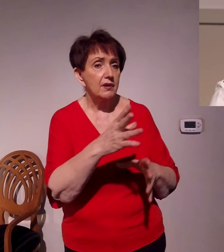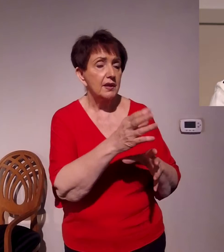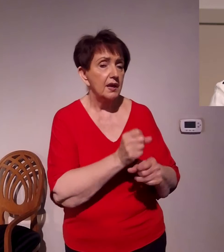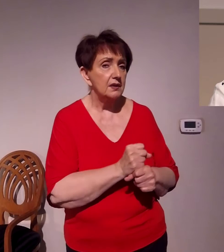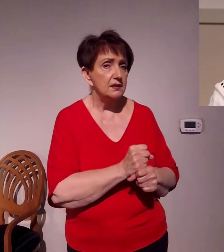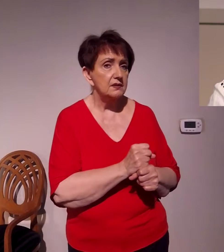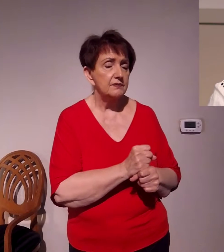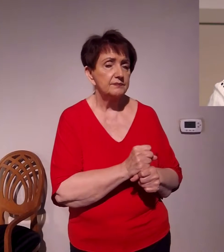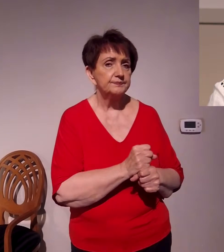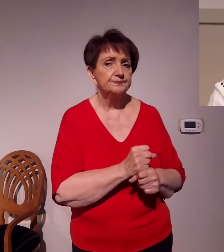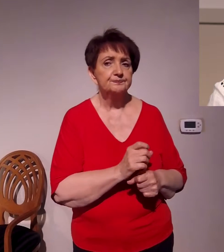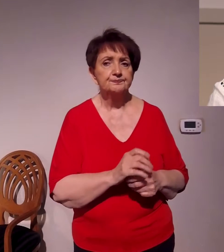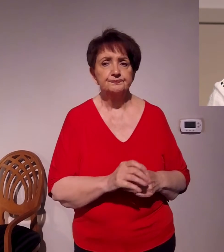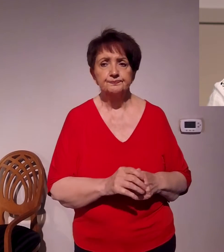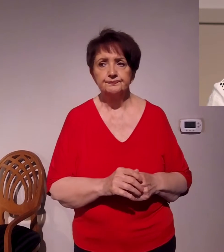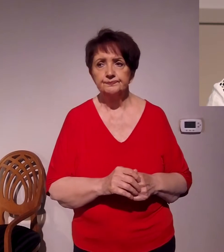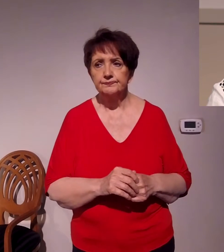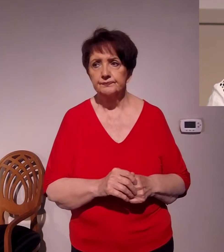and or the inflow?